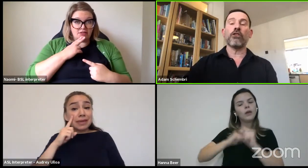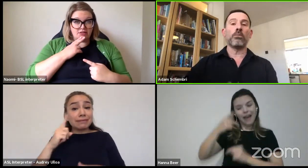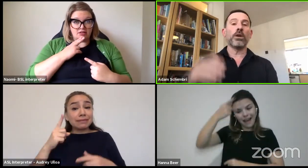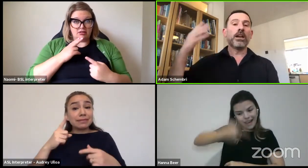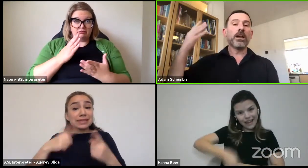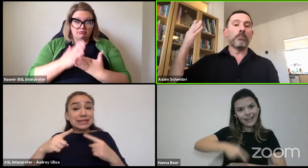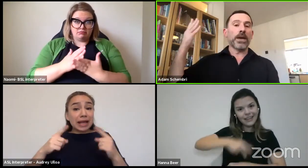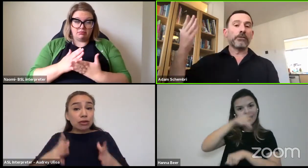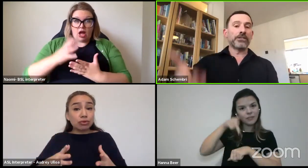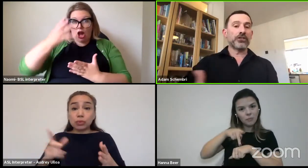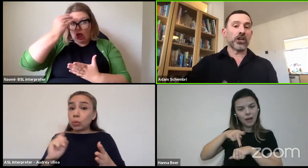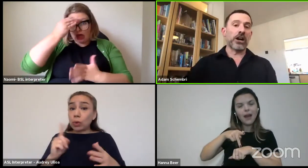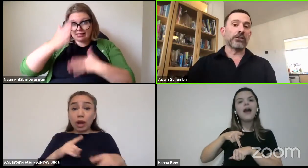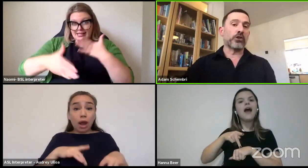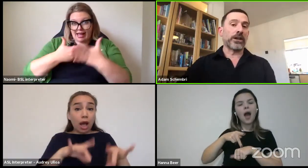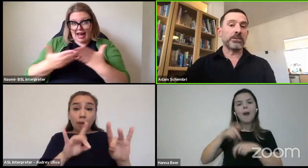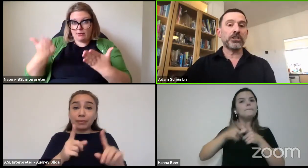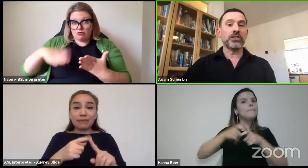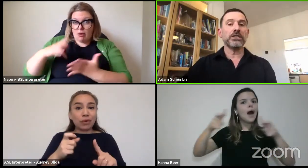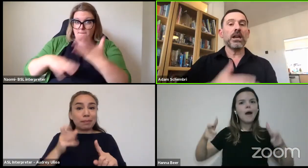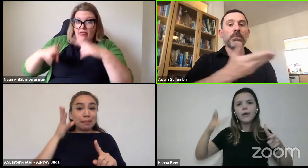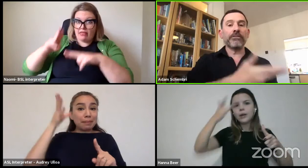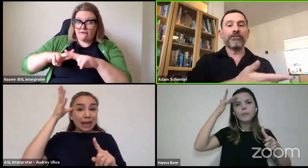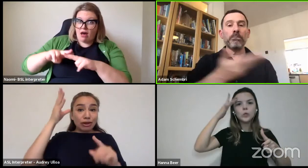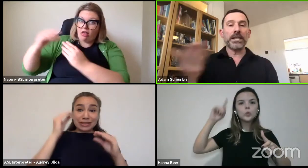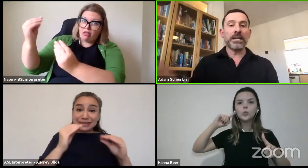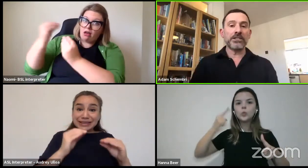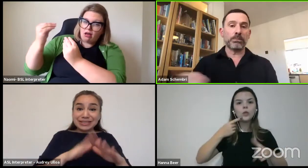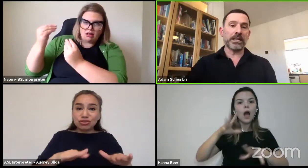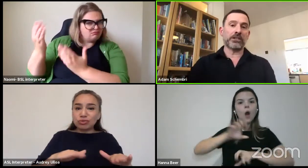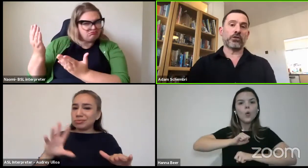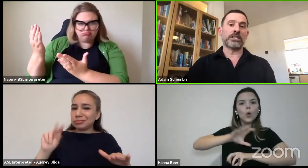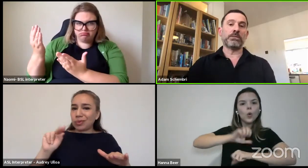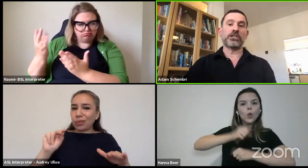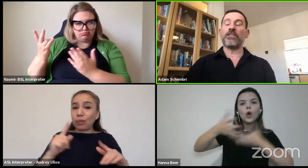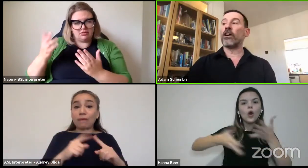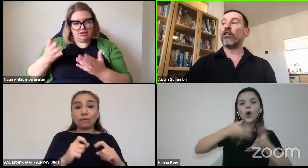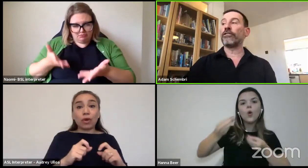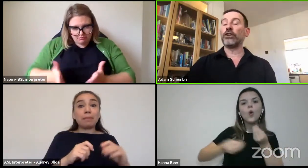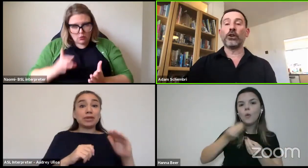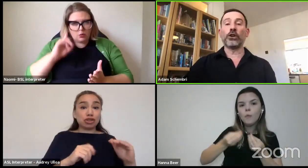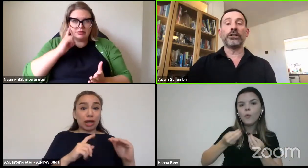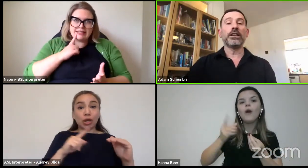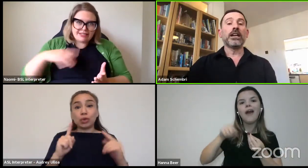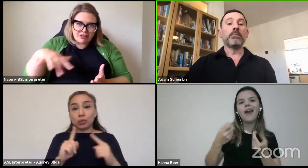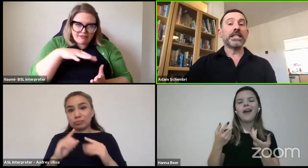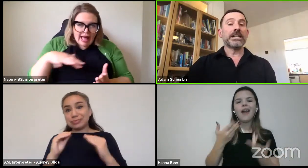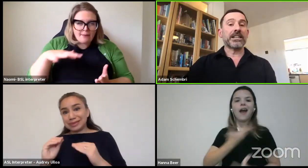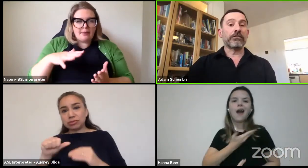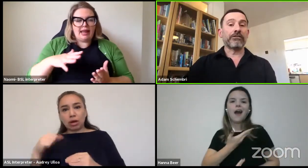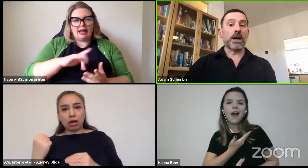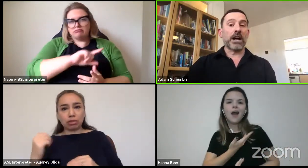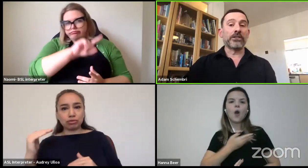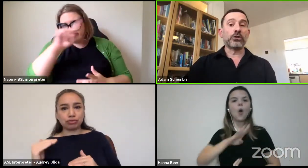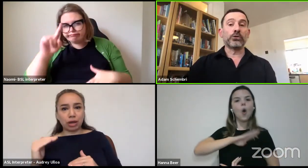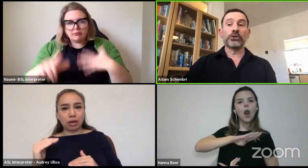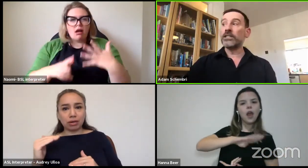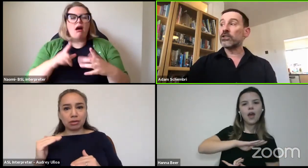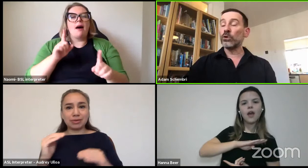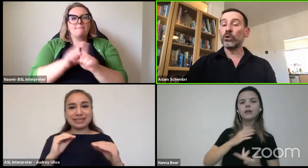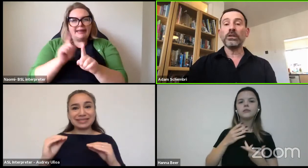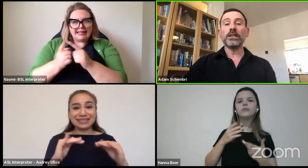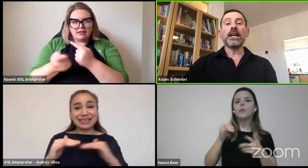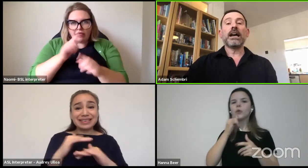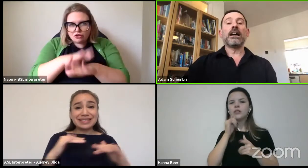not from parent to child transmission, but from peer-to-peer transmission. They often learn BSL from other children